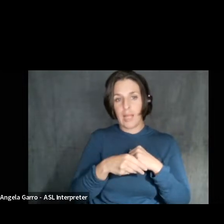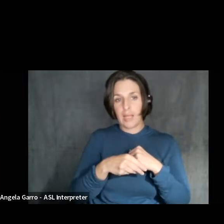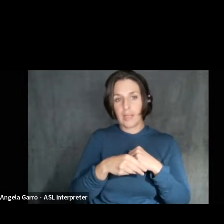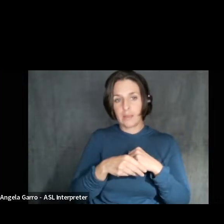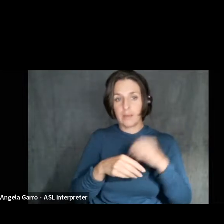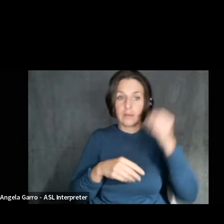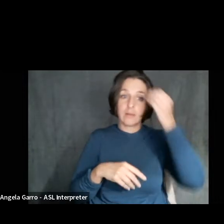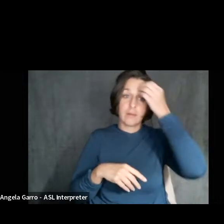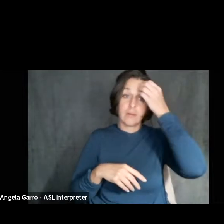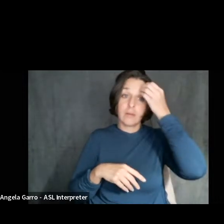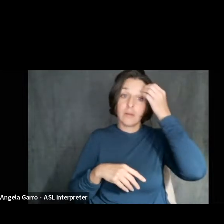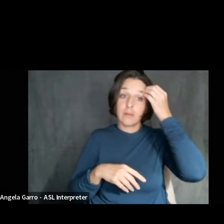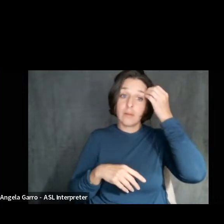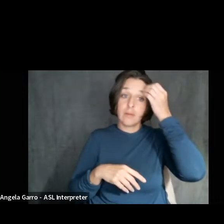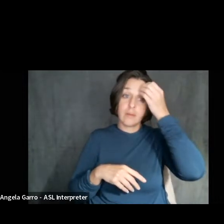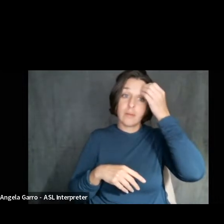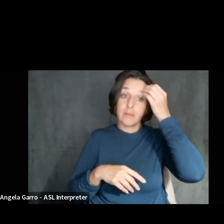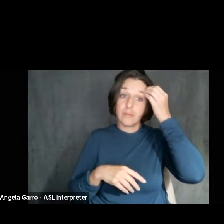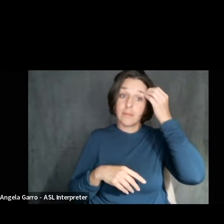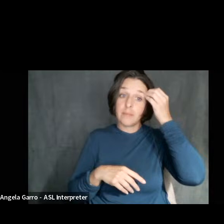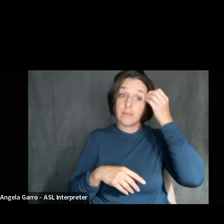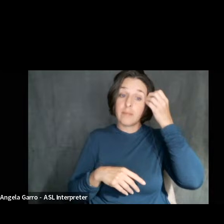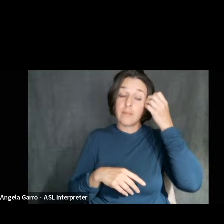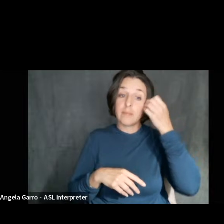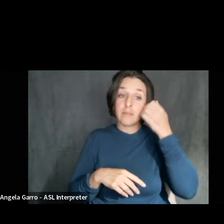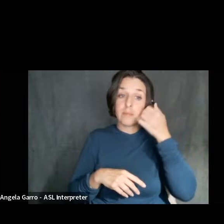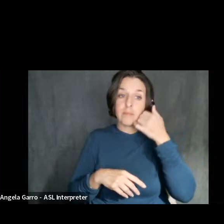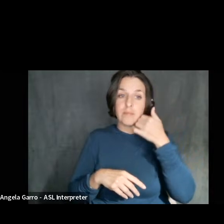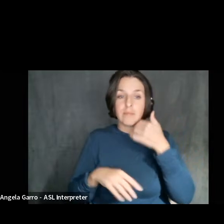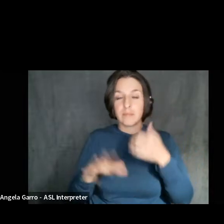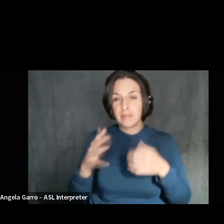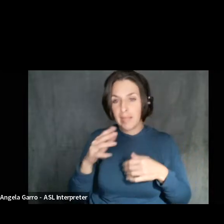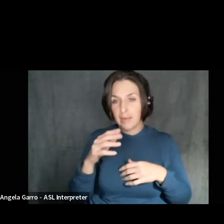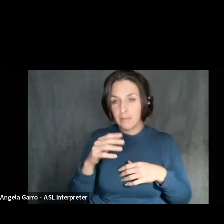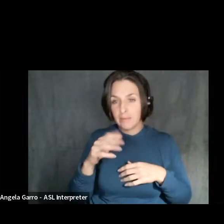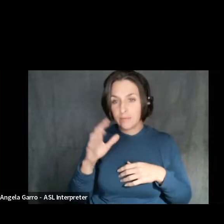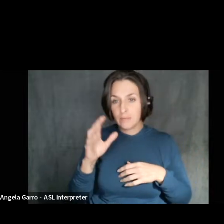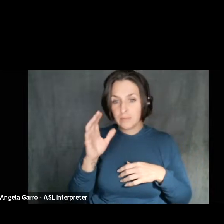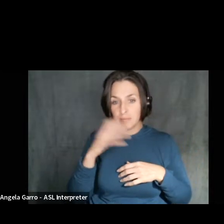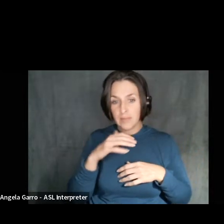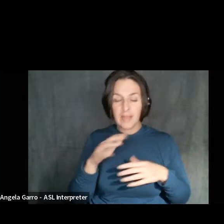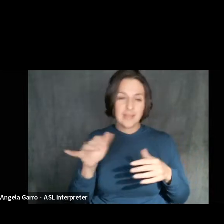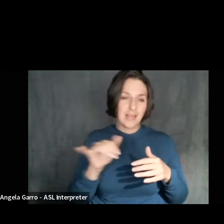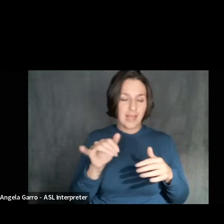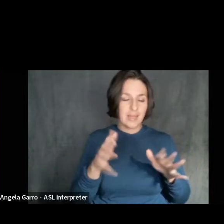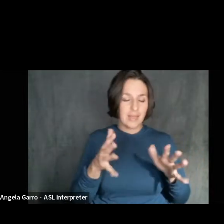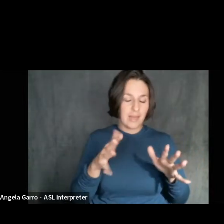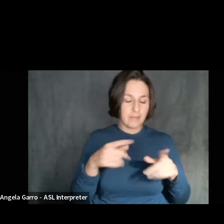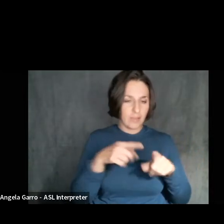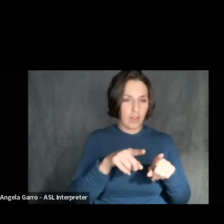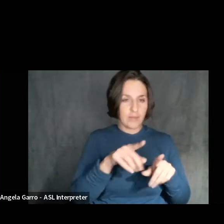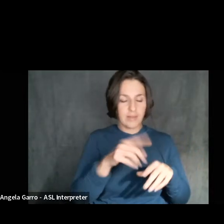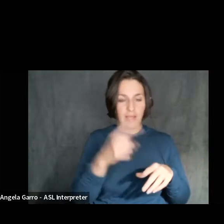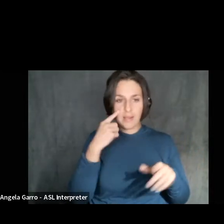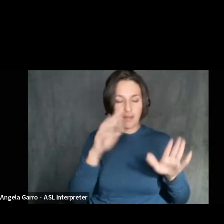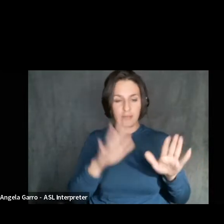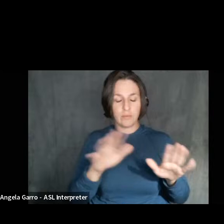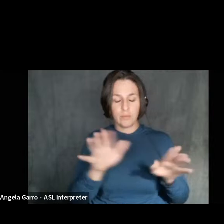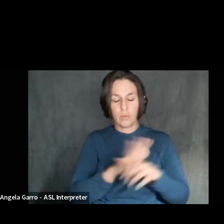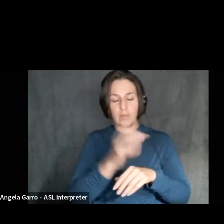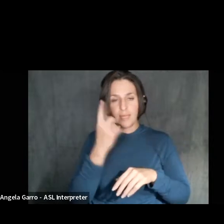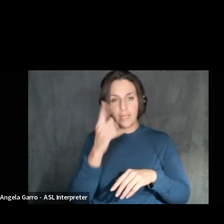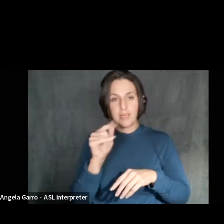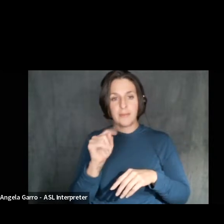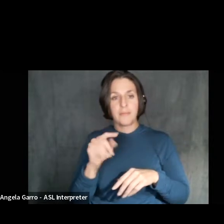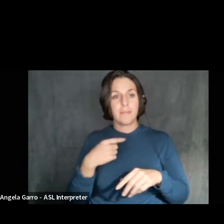if you want to. You know, Yeah. kind of weird along those lines. Yes. I totally get it. I think that's great.